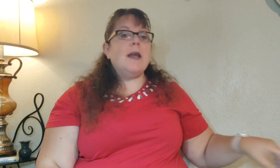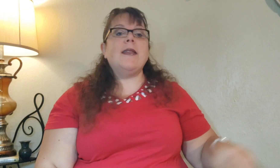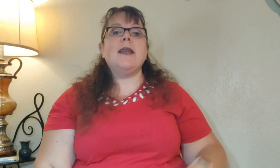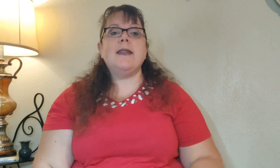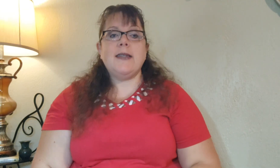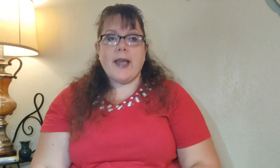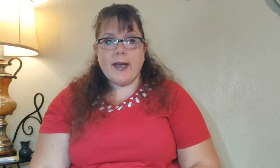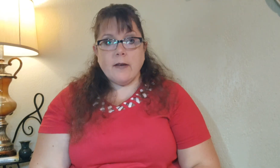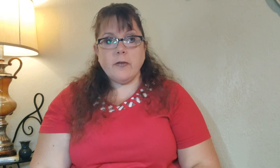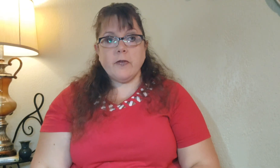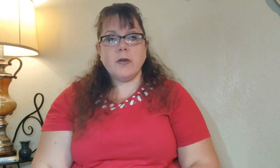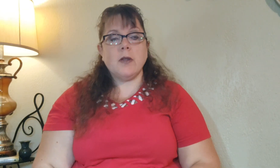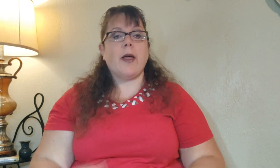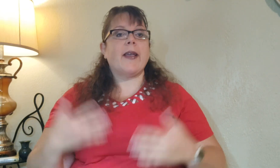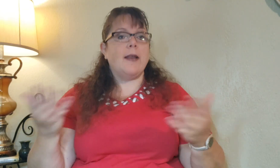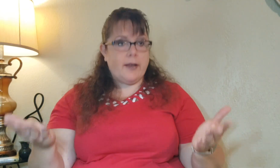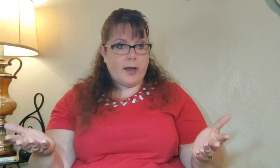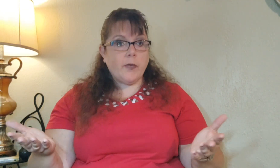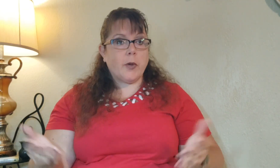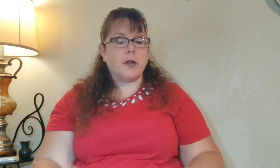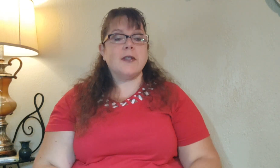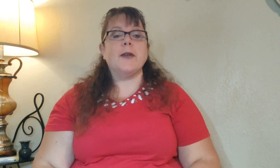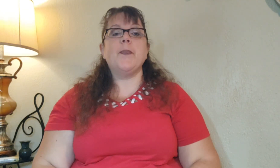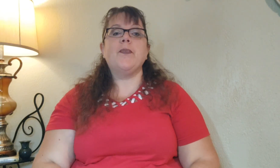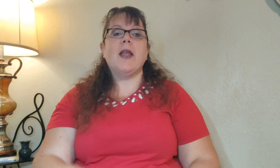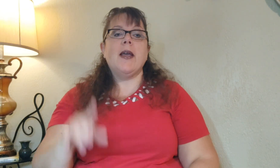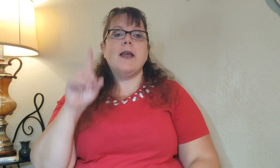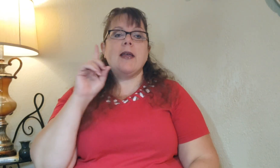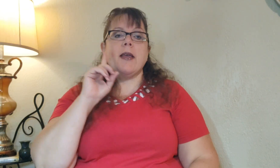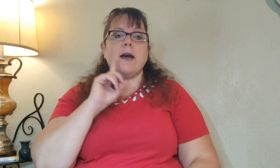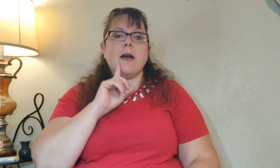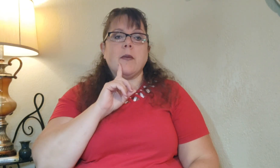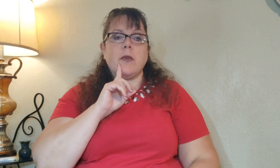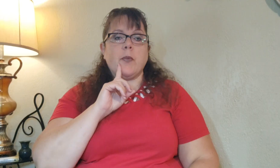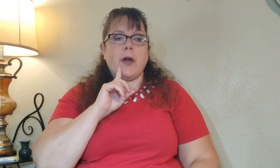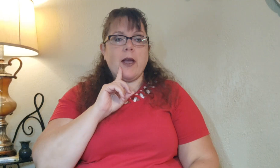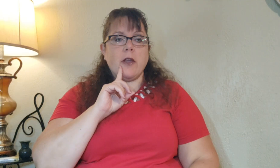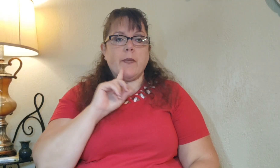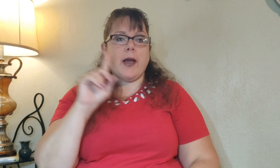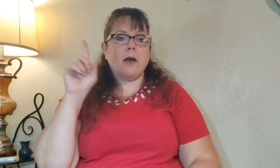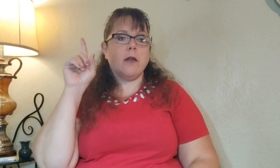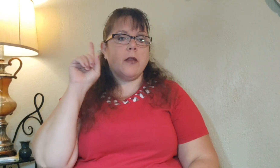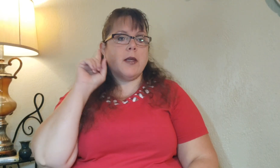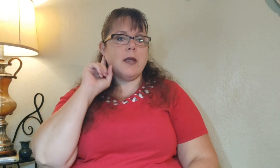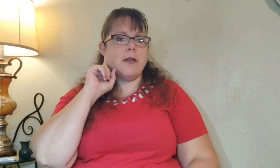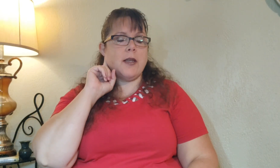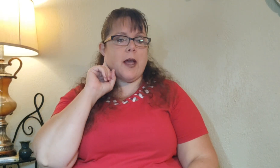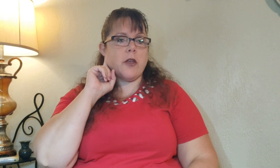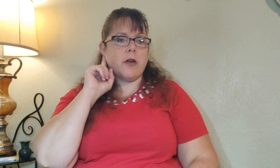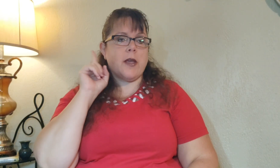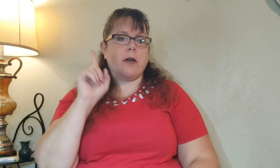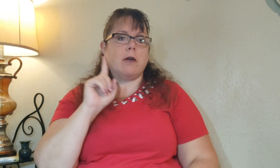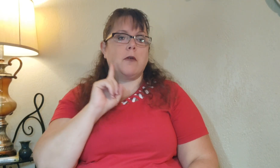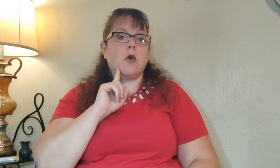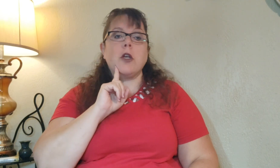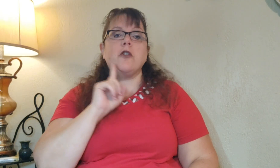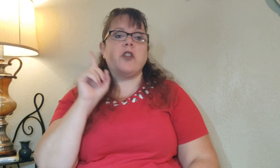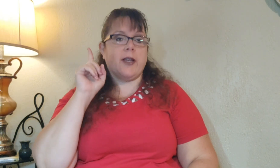And then deaf, like a deaf person. You point at your mouth and then at your ear or your